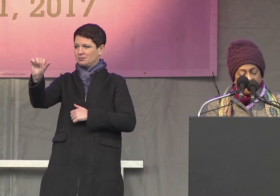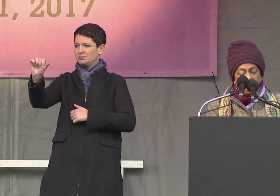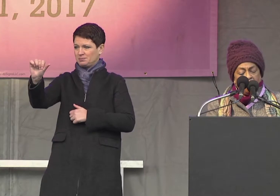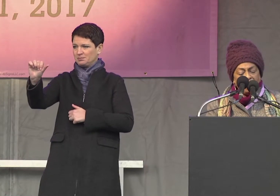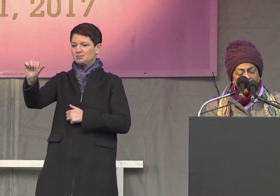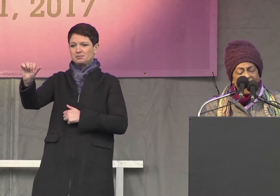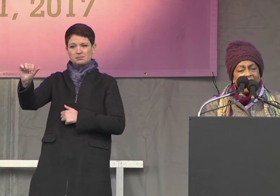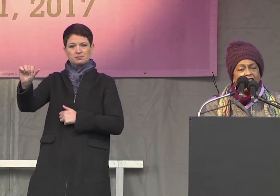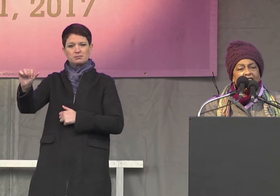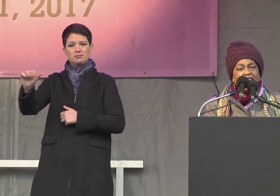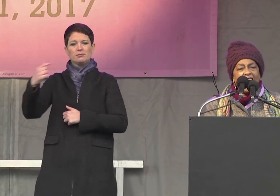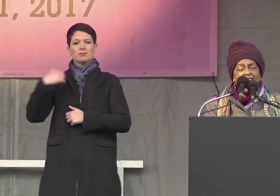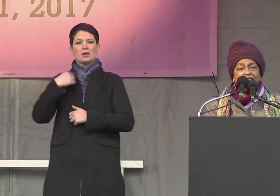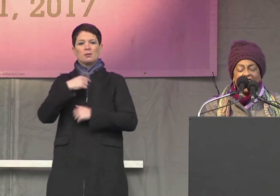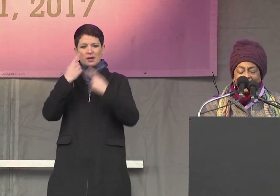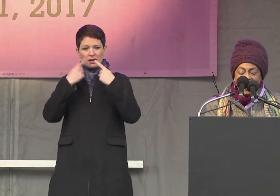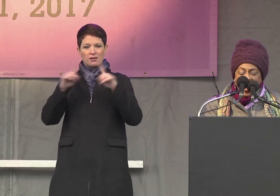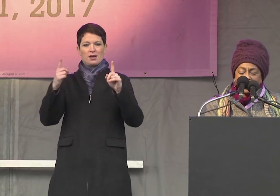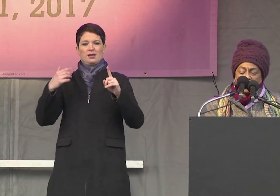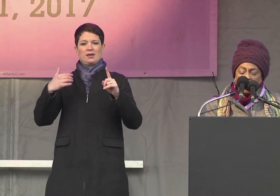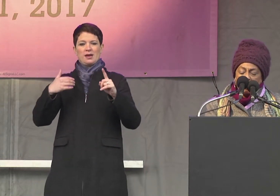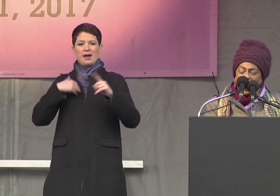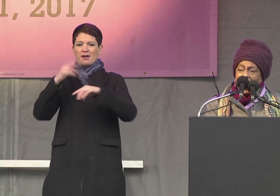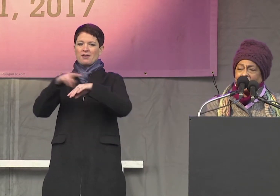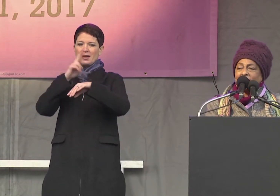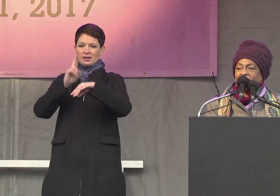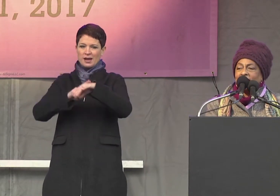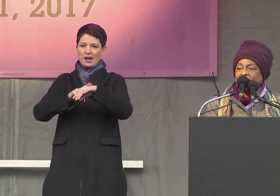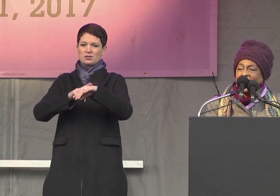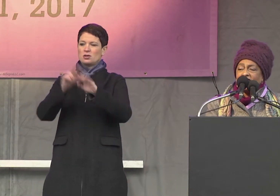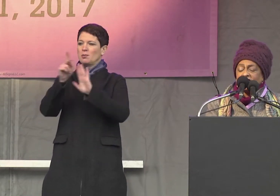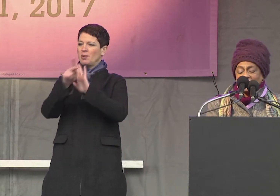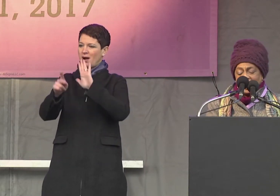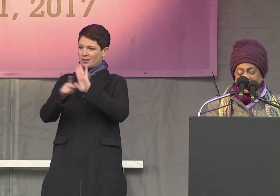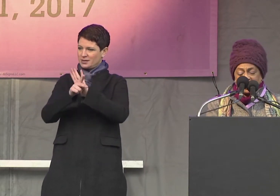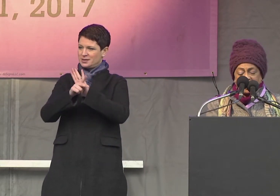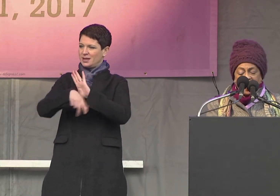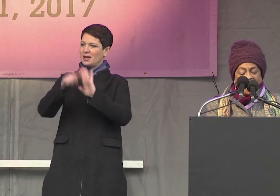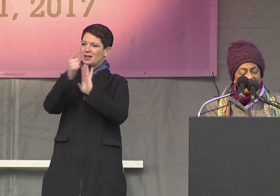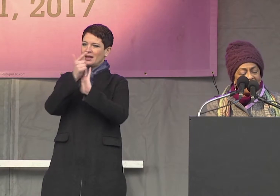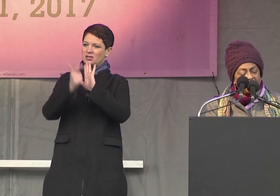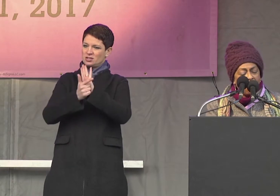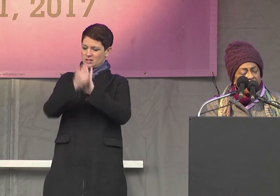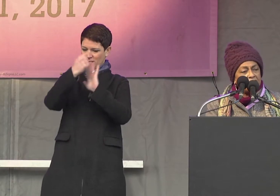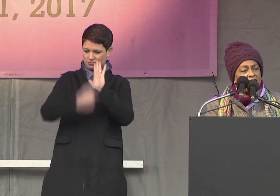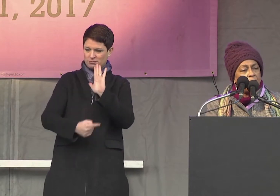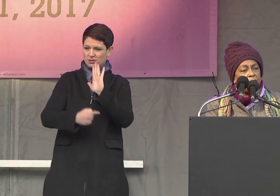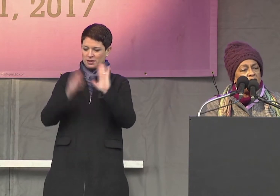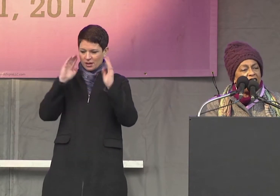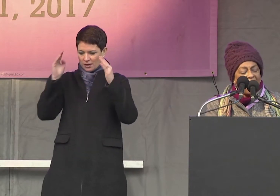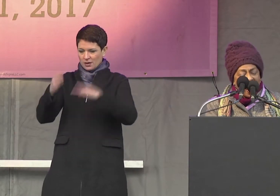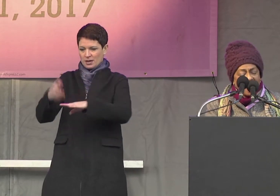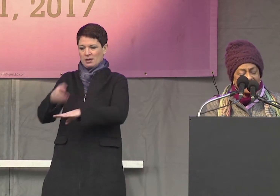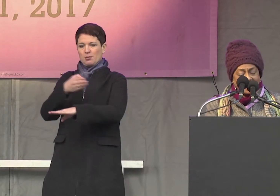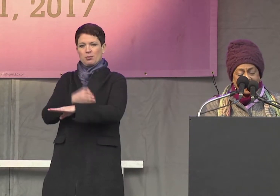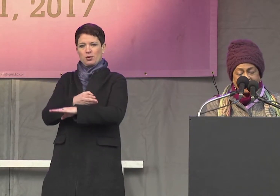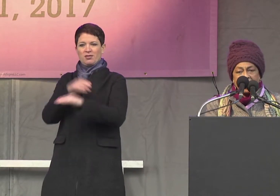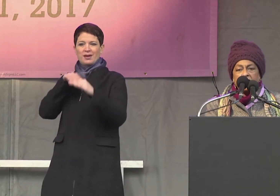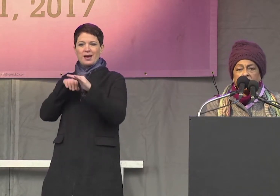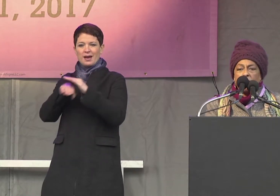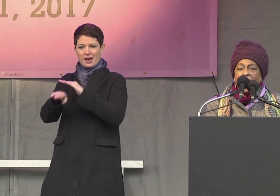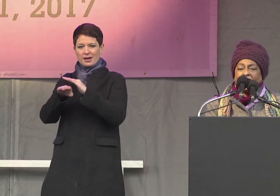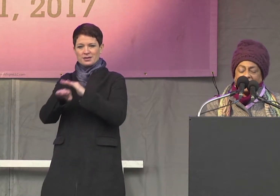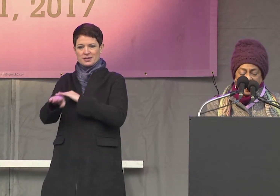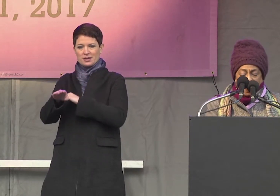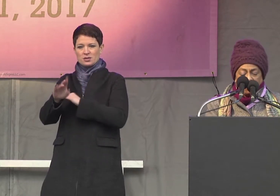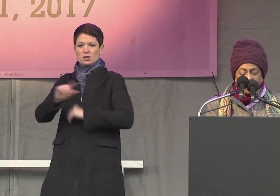Act. We finally have a national policy legislation that targets improving access